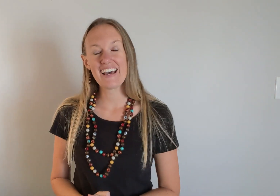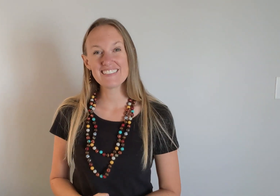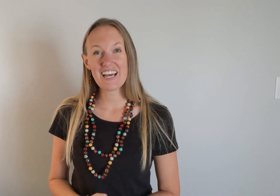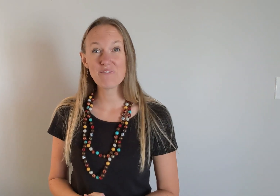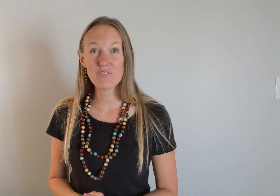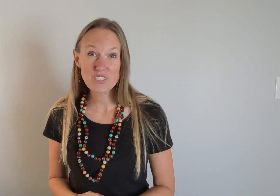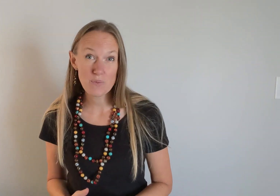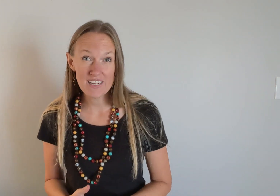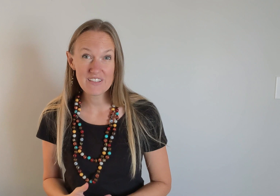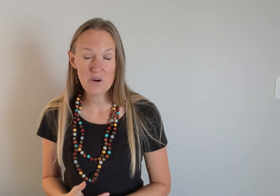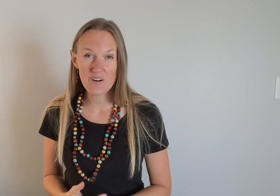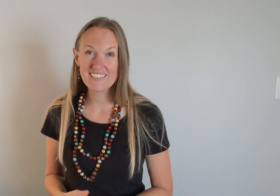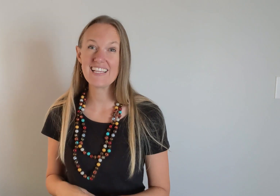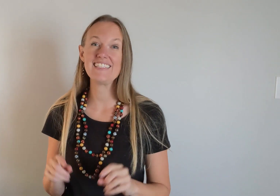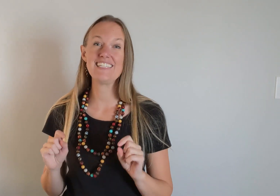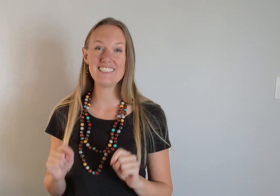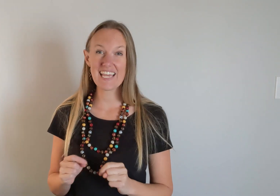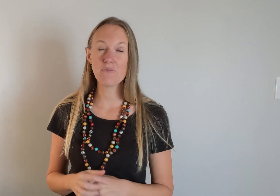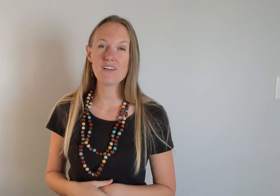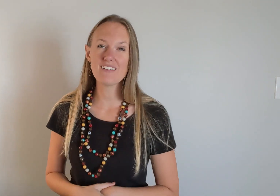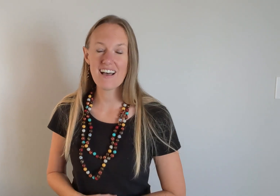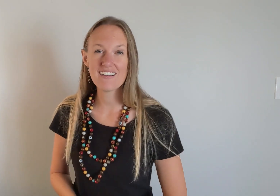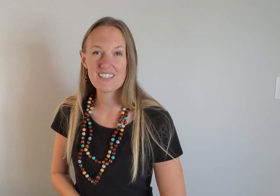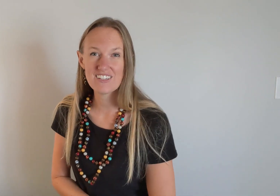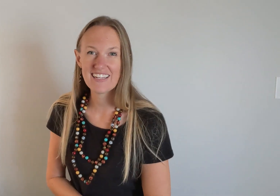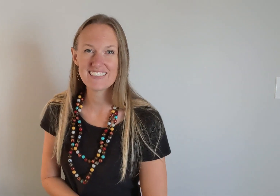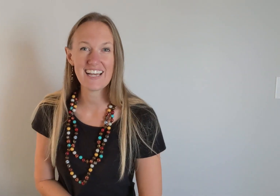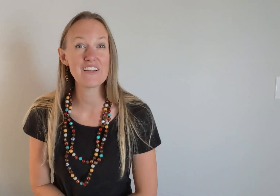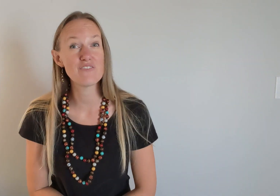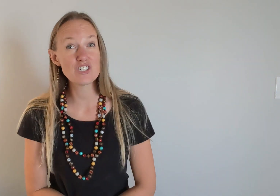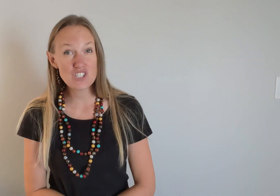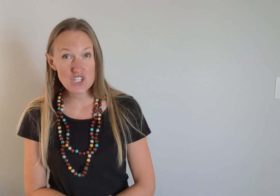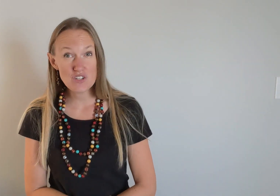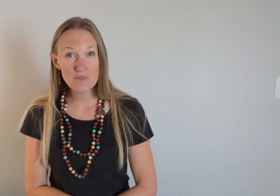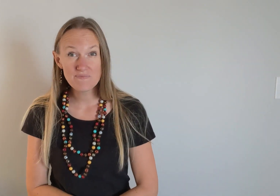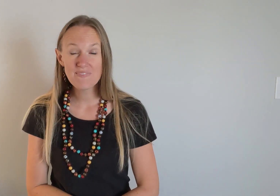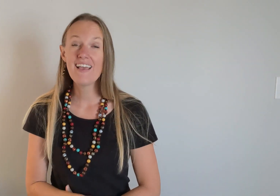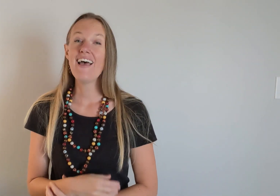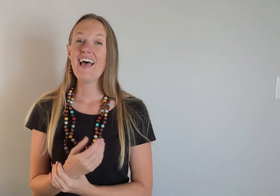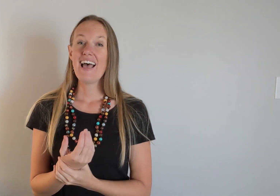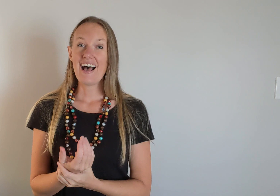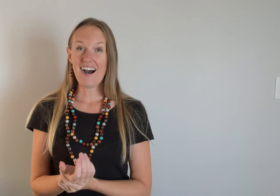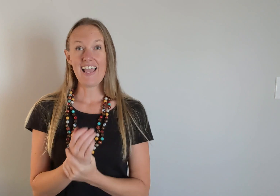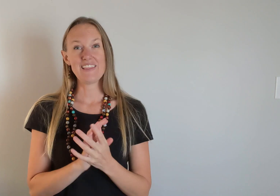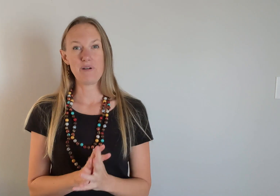to sign verse 1 in the chorus, and today we're going to learn how to sign verse 2 and the